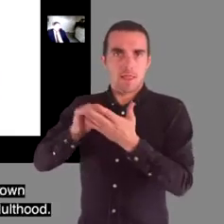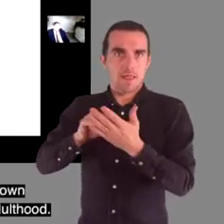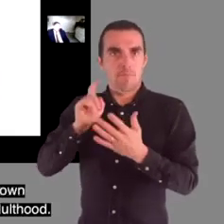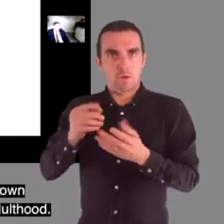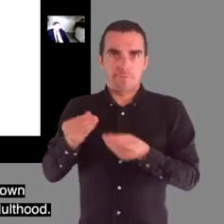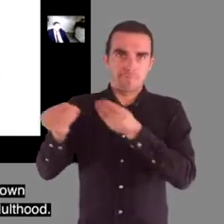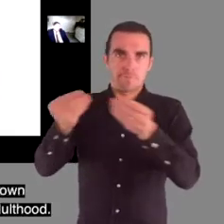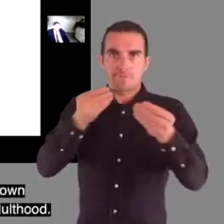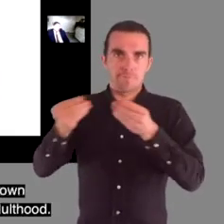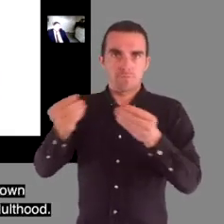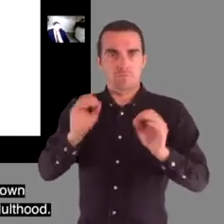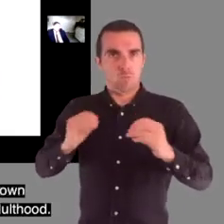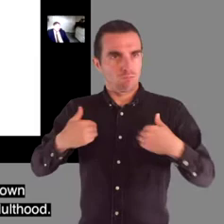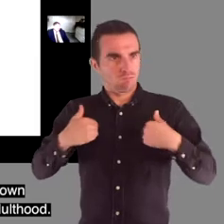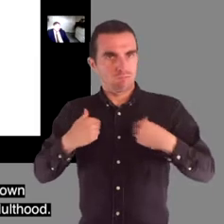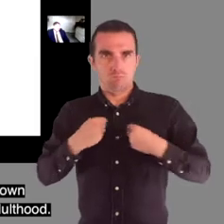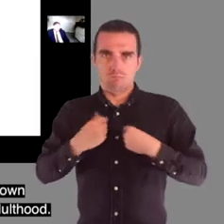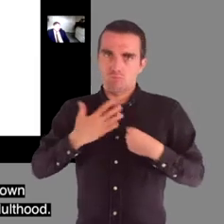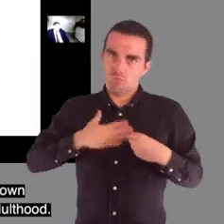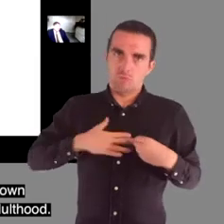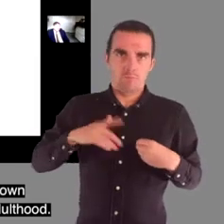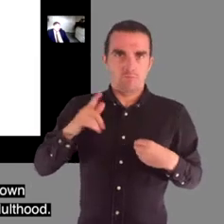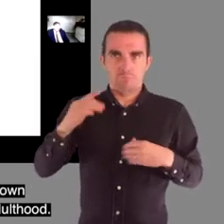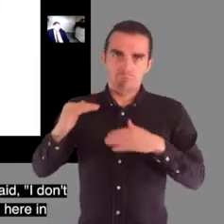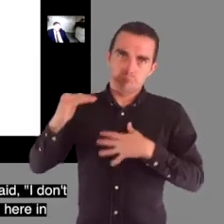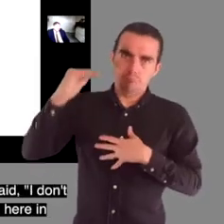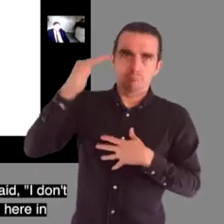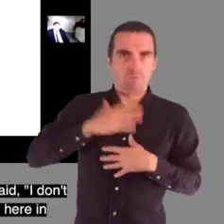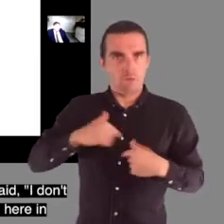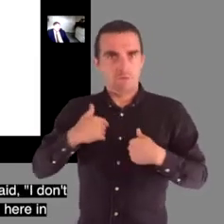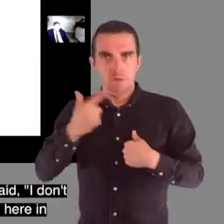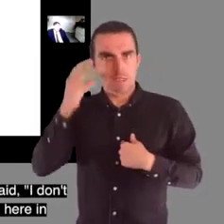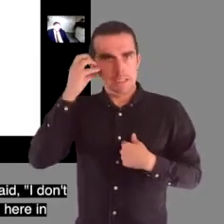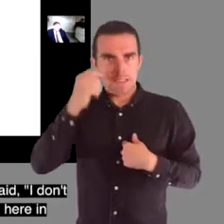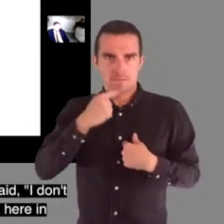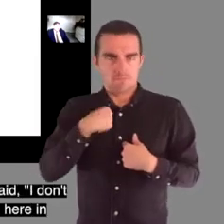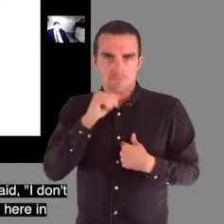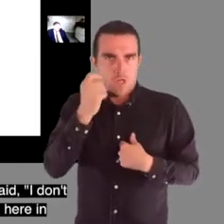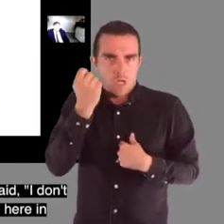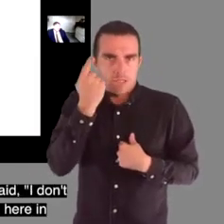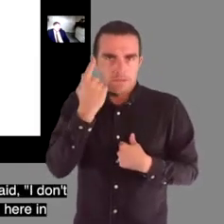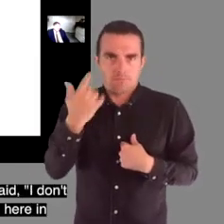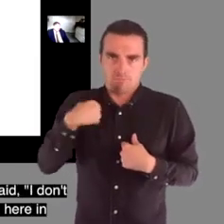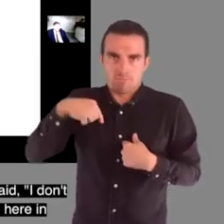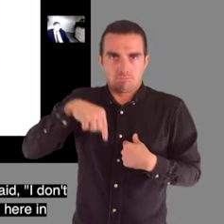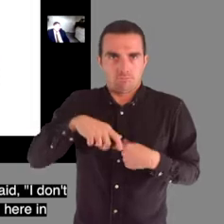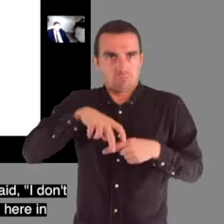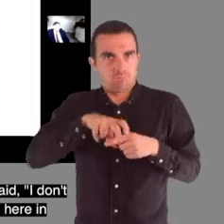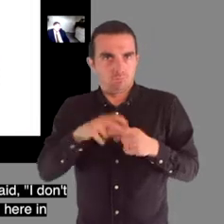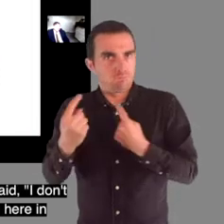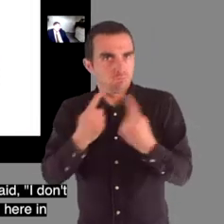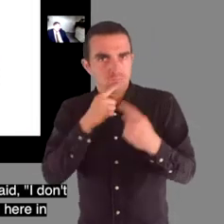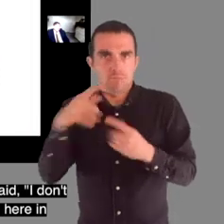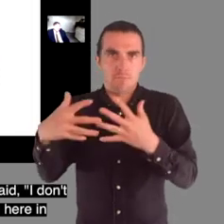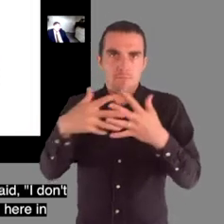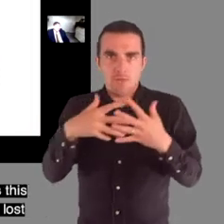to handle his own finances until he was well into adulthood. And he sort of scratched his head and he said, you know, I don't understand because I'm sitting